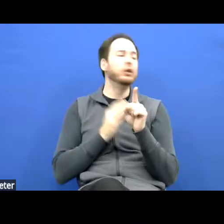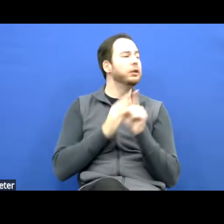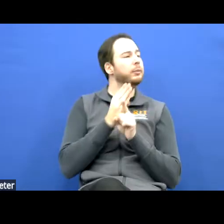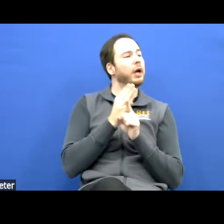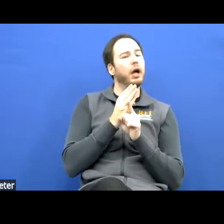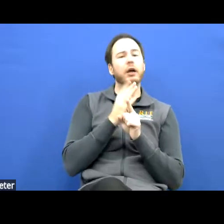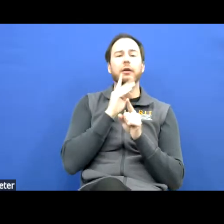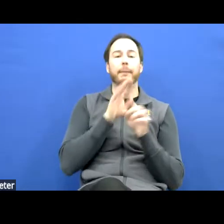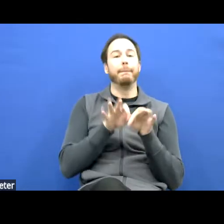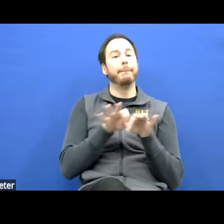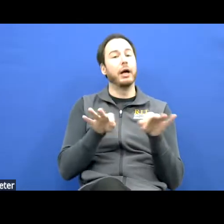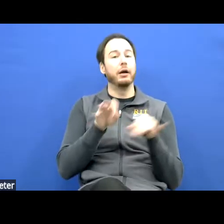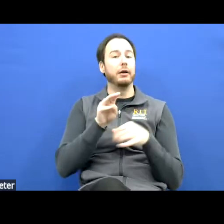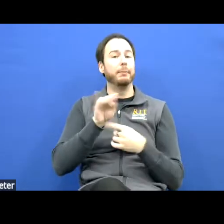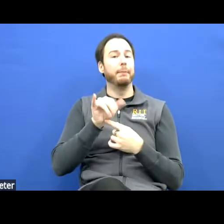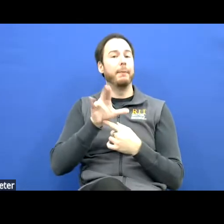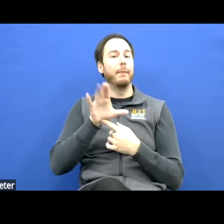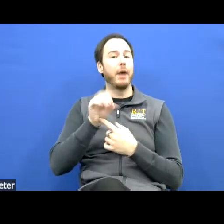degrees like micro